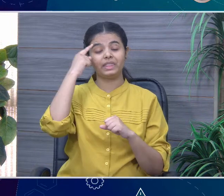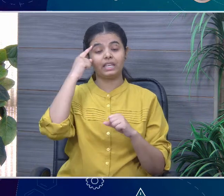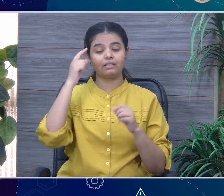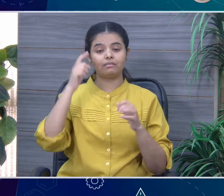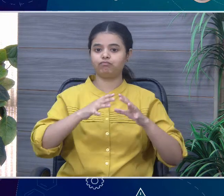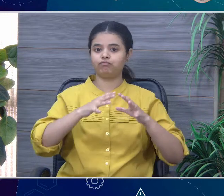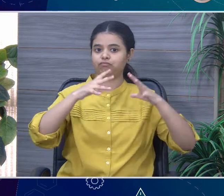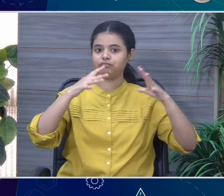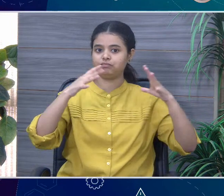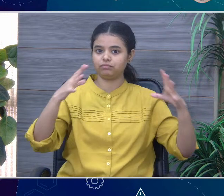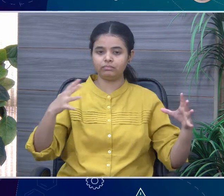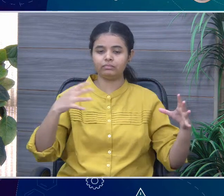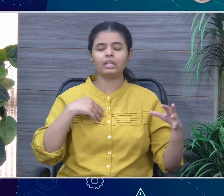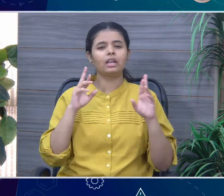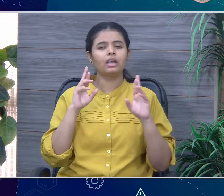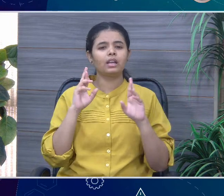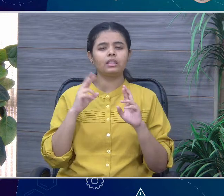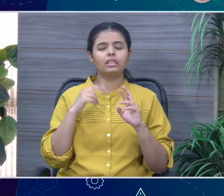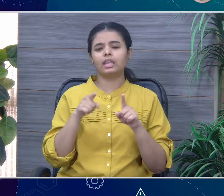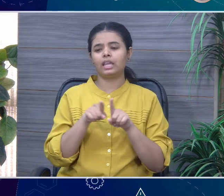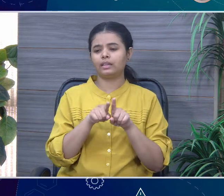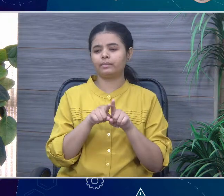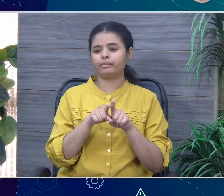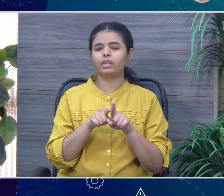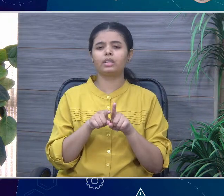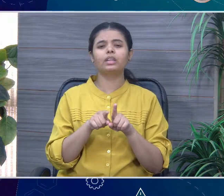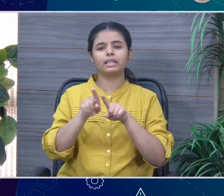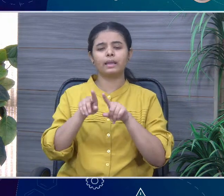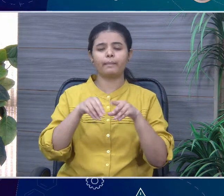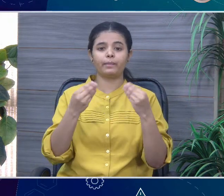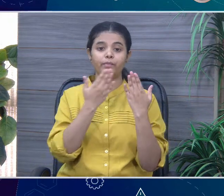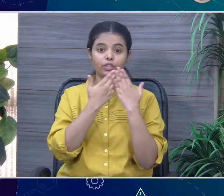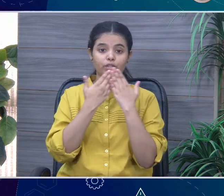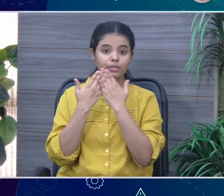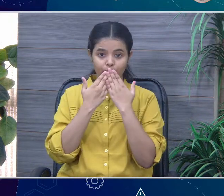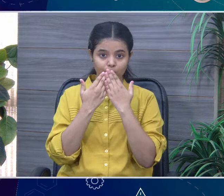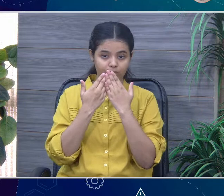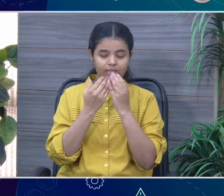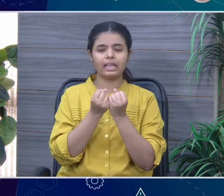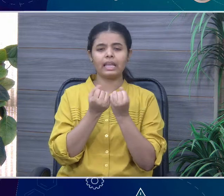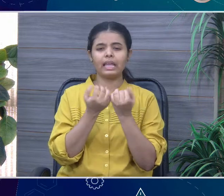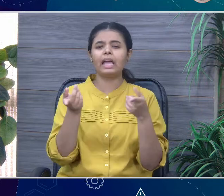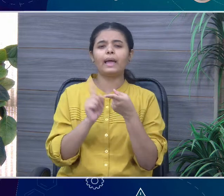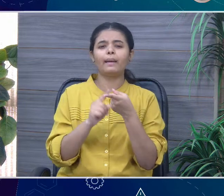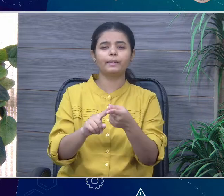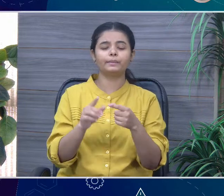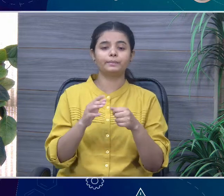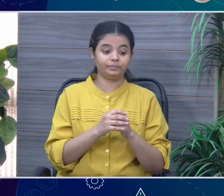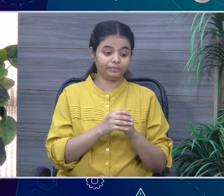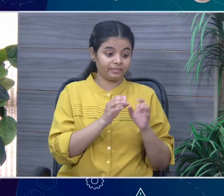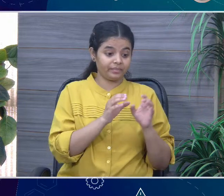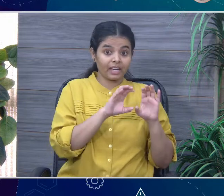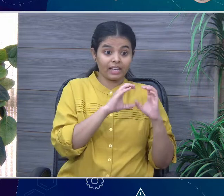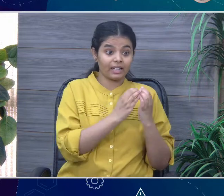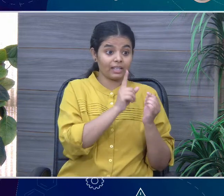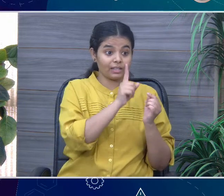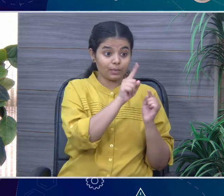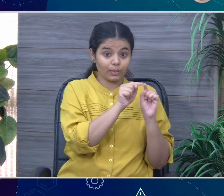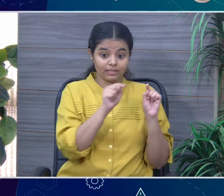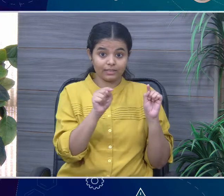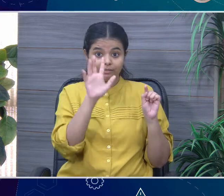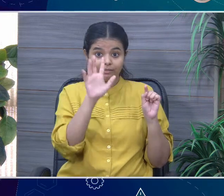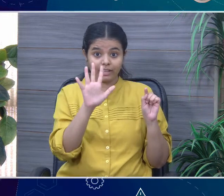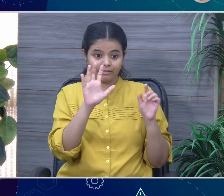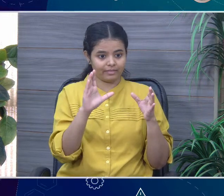or a generic idea, suppose the whole school. Now in many schools what happens, primary school is separate from the